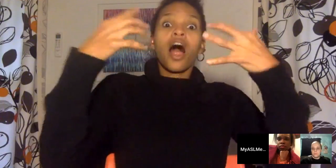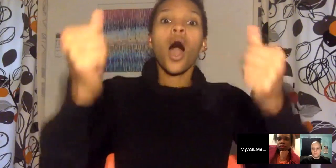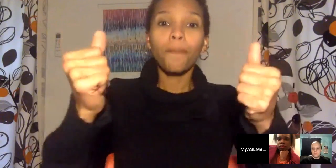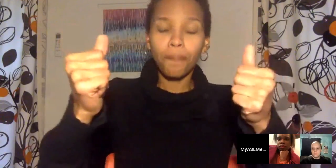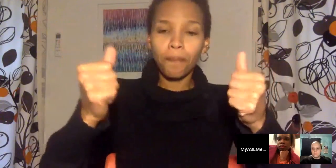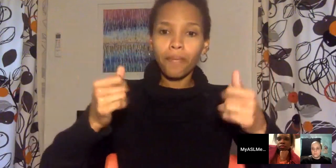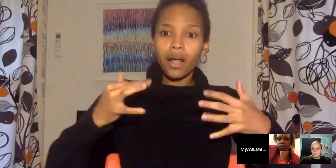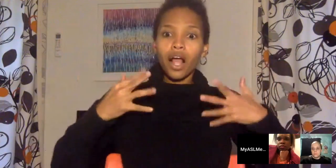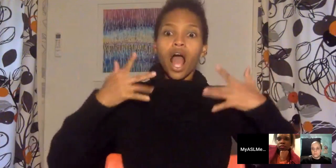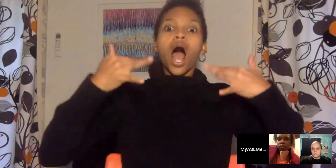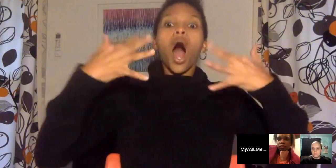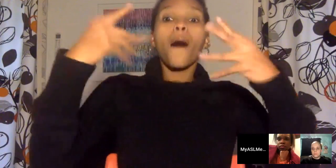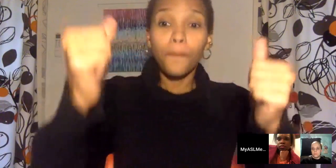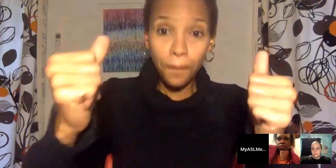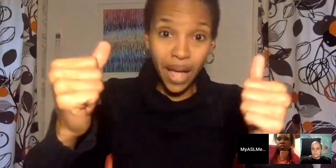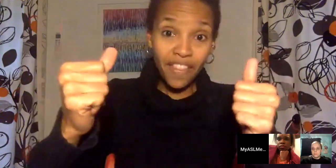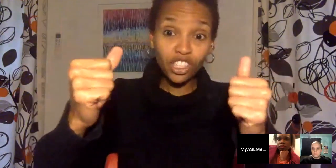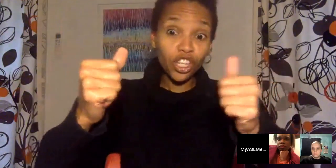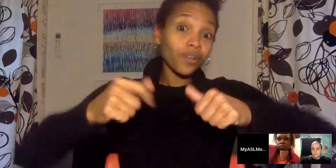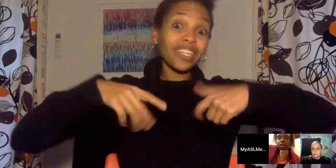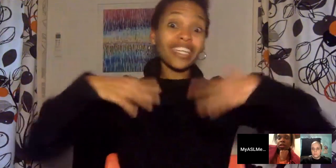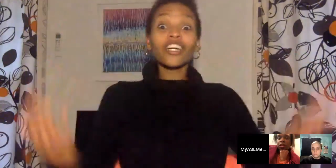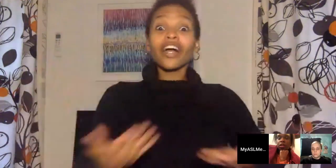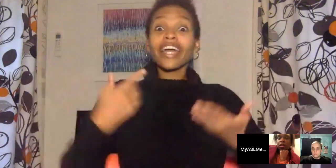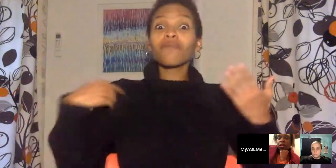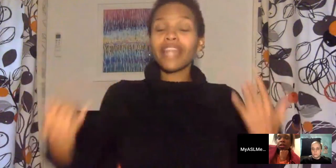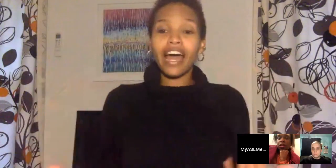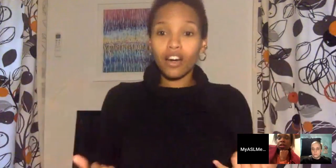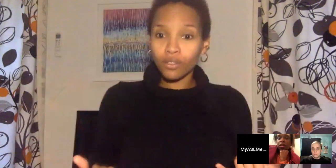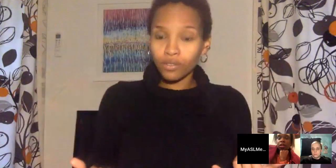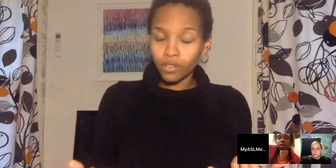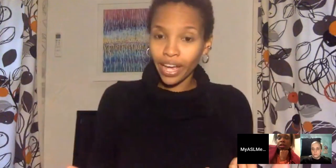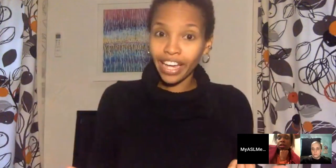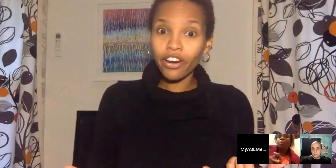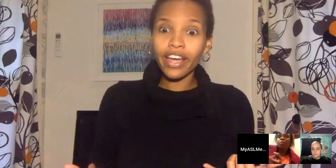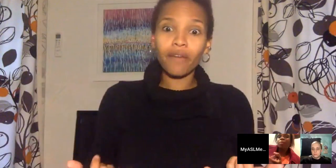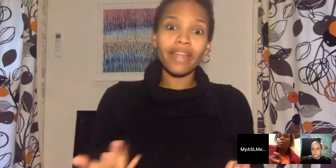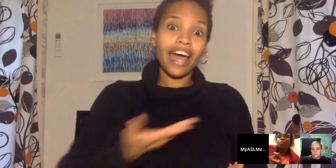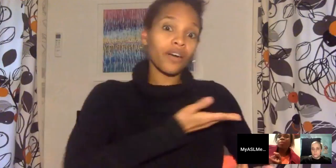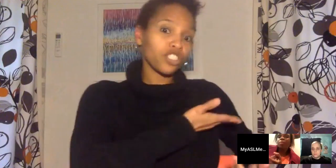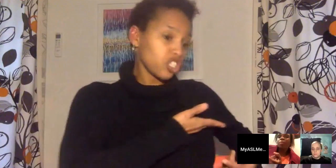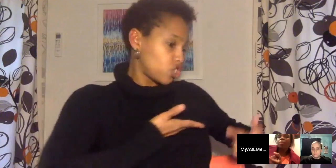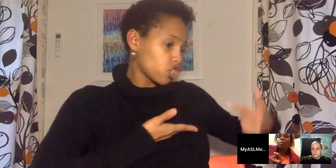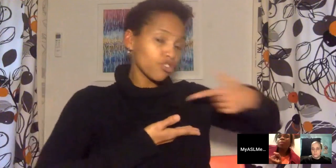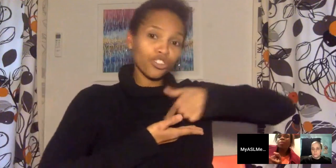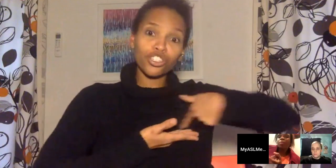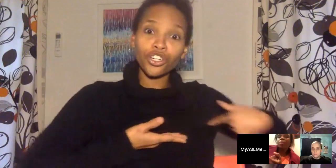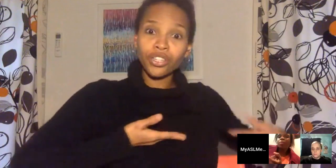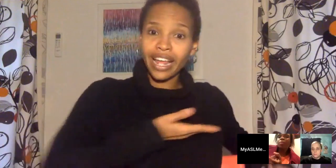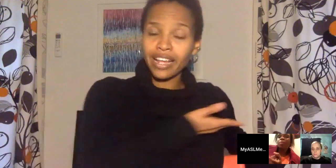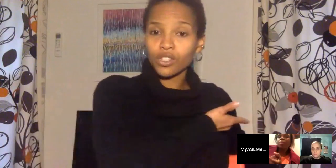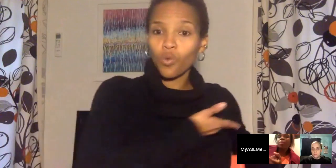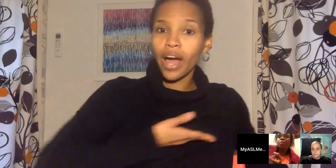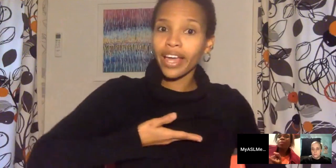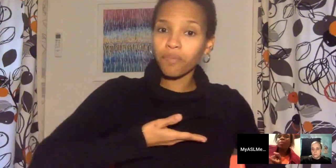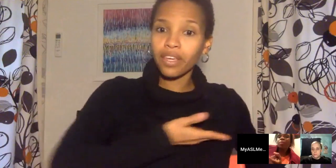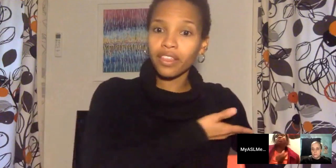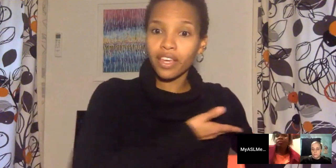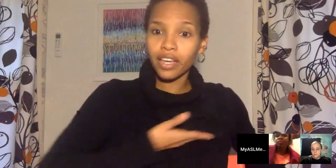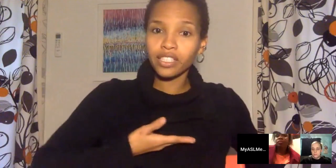hup. And then she goes, and here I am now. Okay, here I am now. And she shows her shirt that has the YAP thing symbol